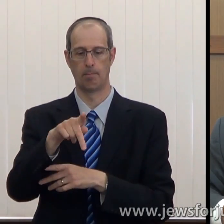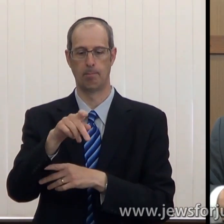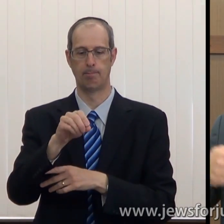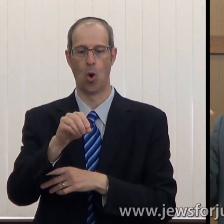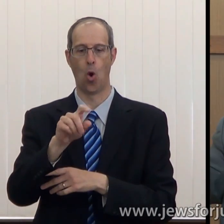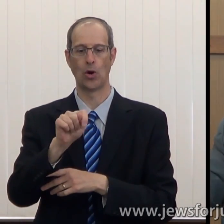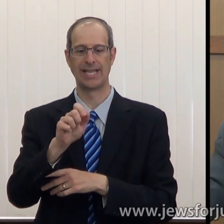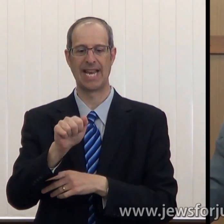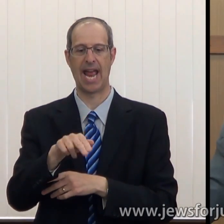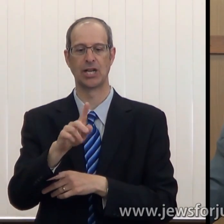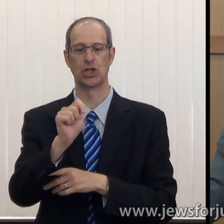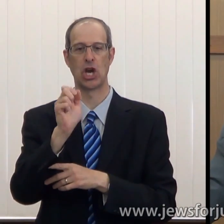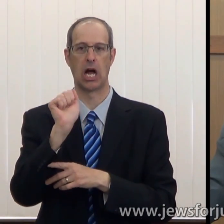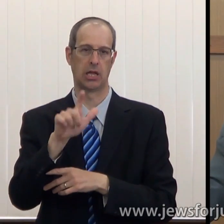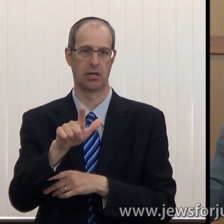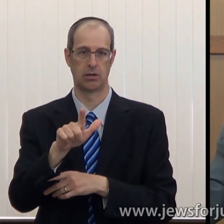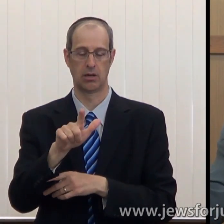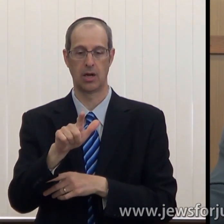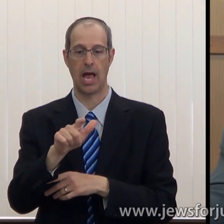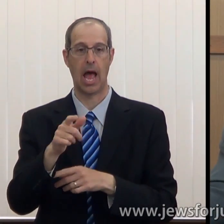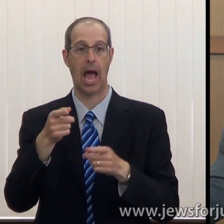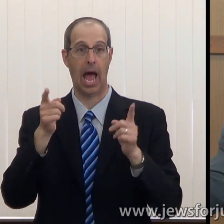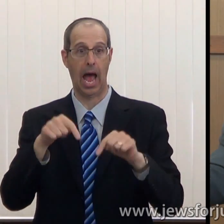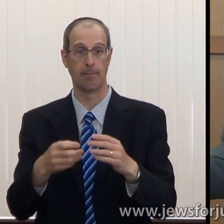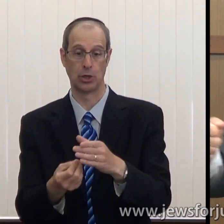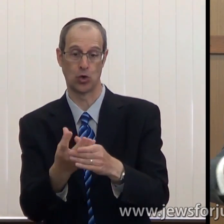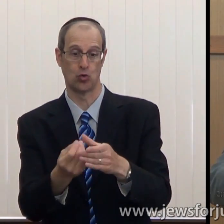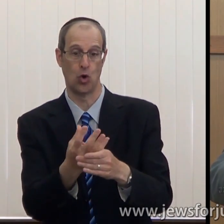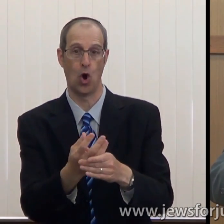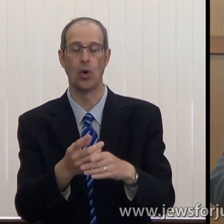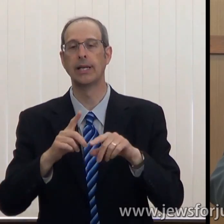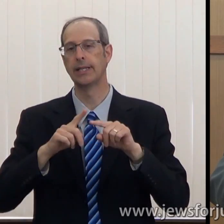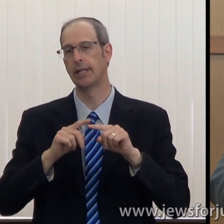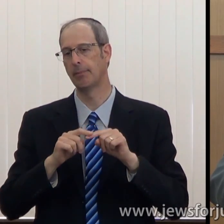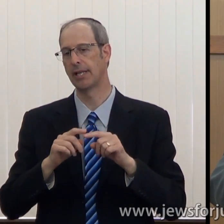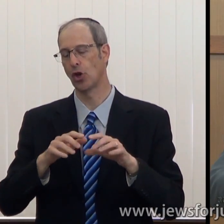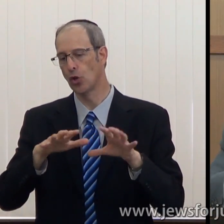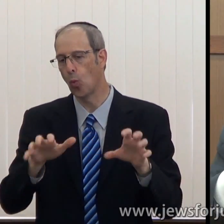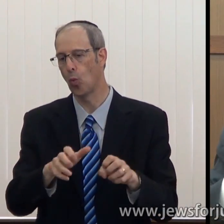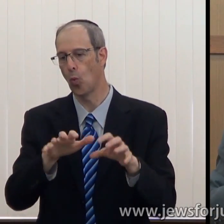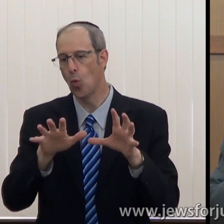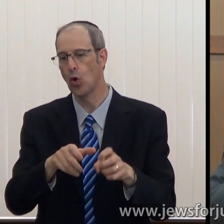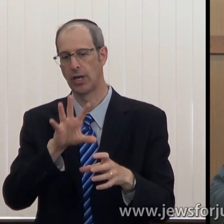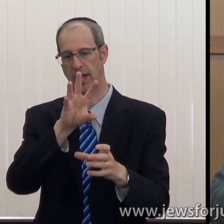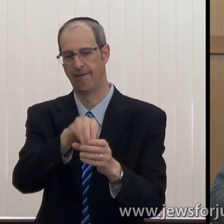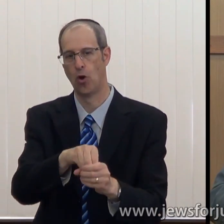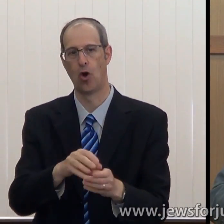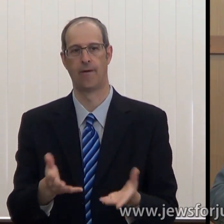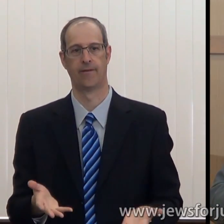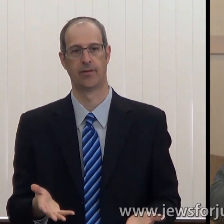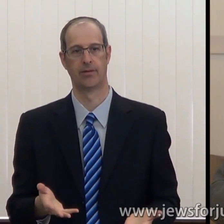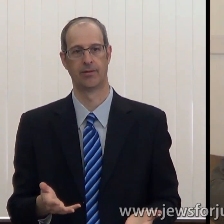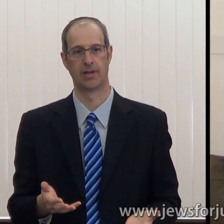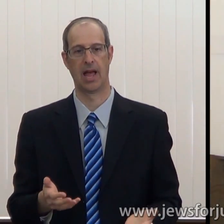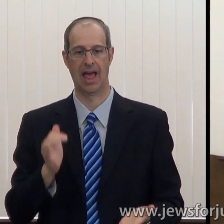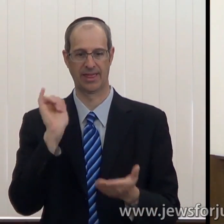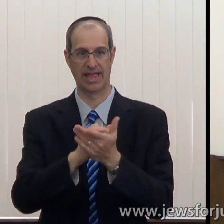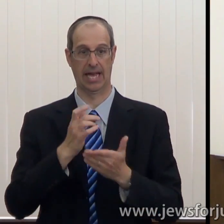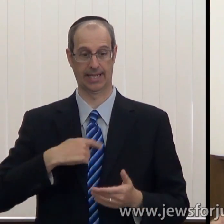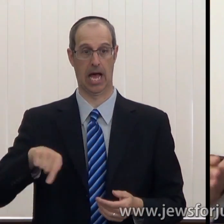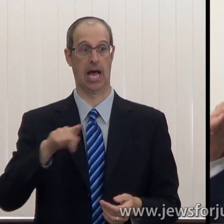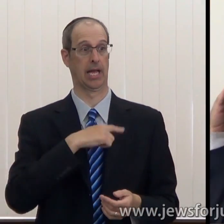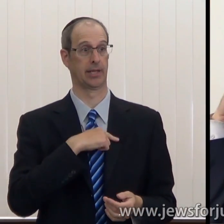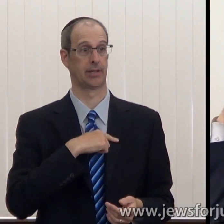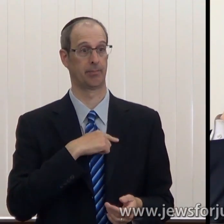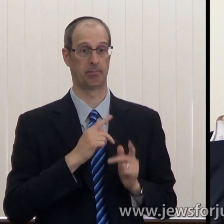what will grow out of it depends upon how much work you put into it. That's what we are. And so